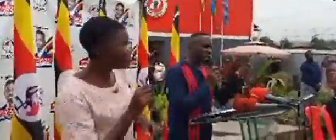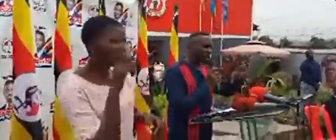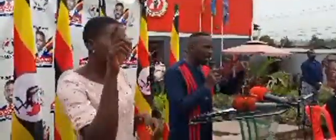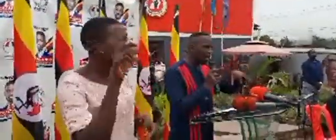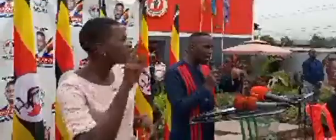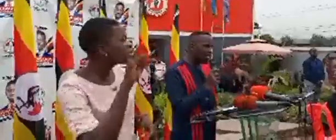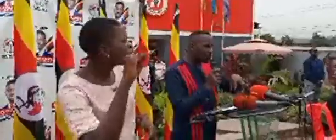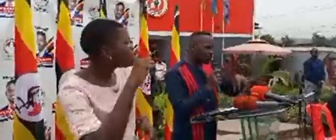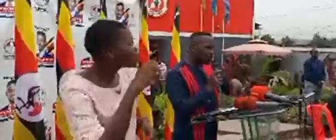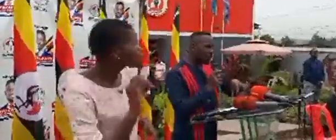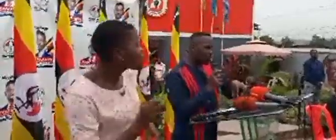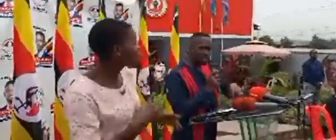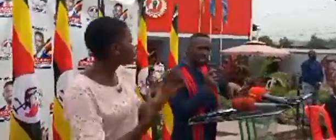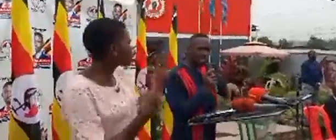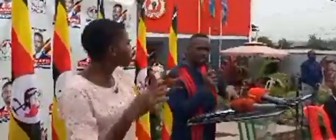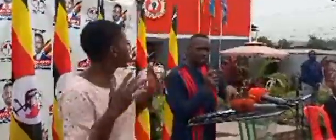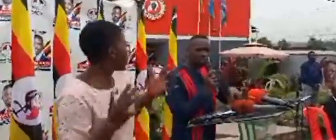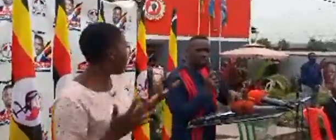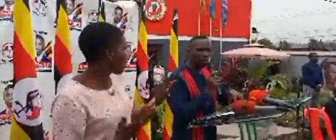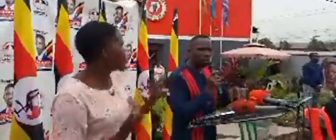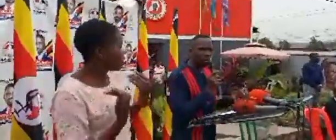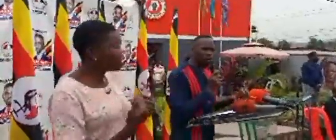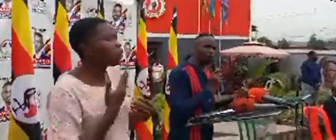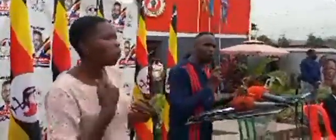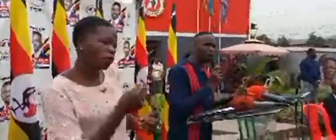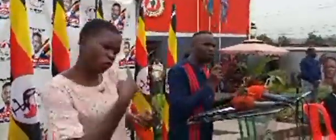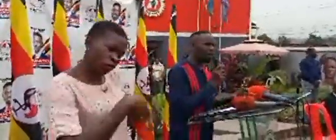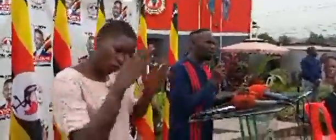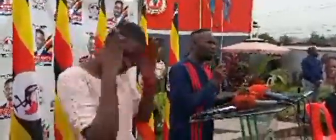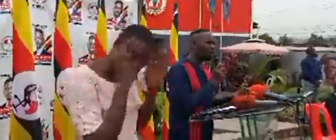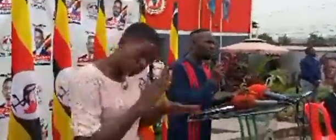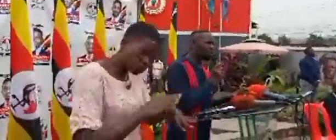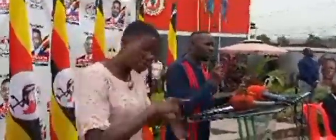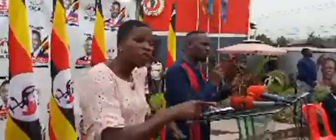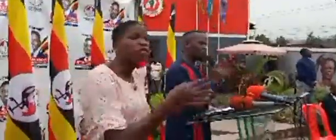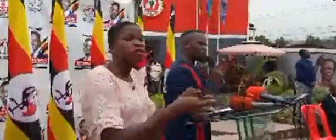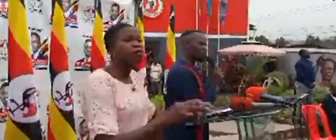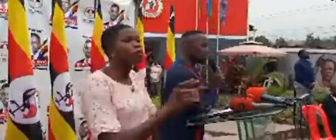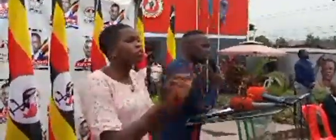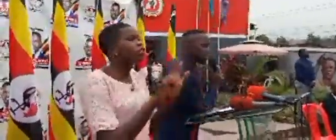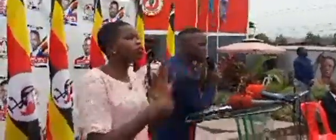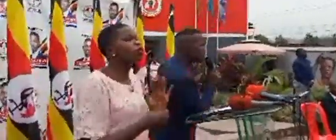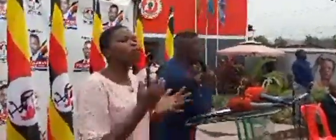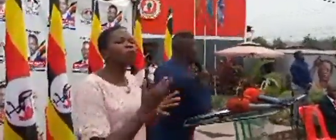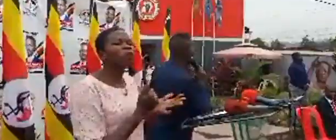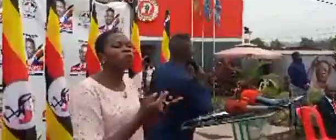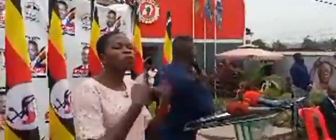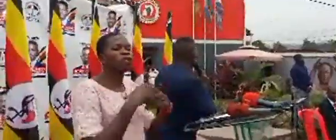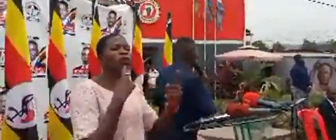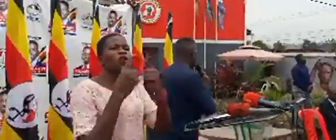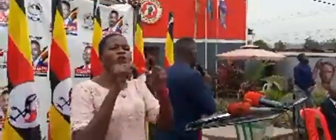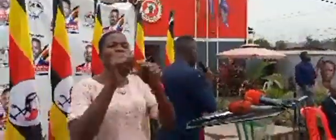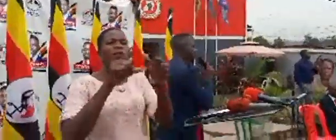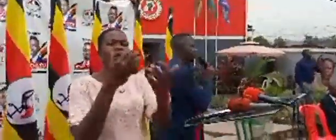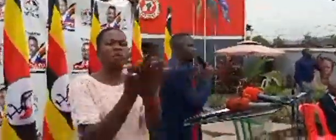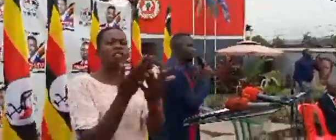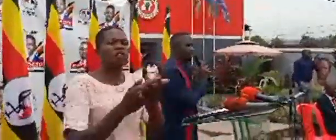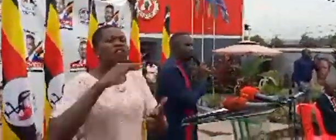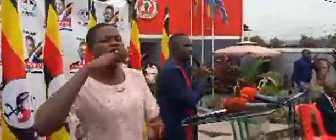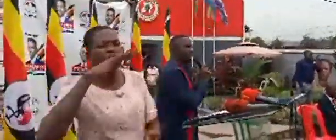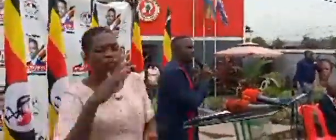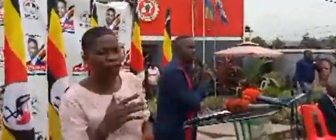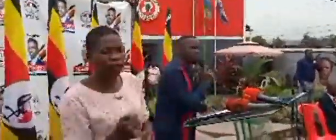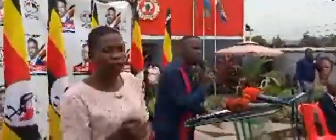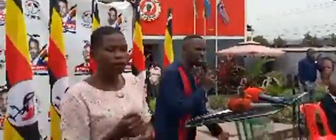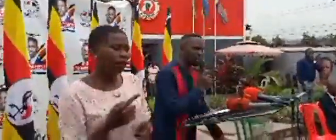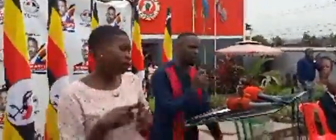So twagala eno ensonga tukiremereko paka paka kubanga tujja kuba tuli eri tukwogera ku bya petitions tukwogera ku bya